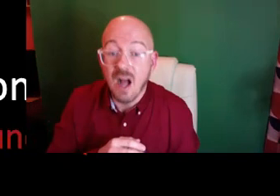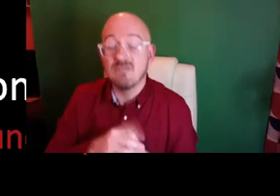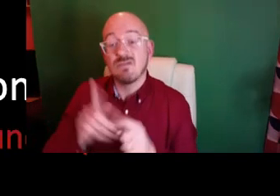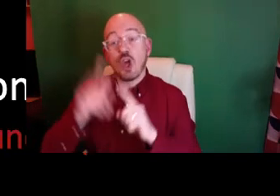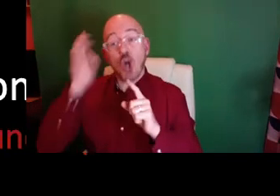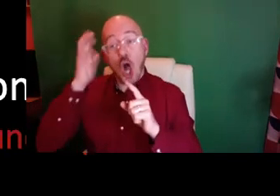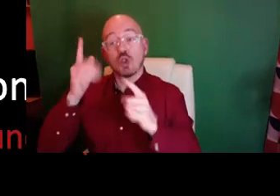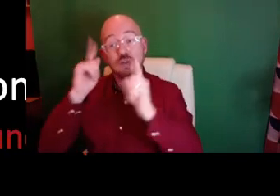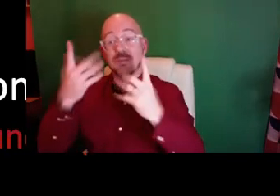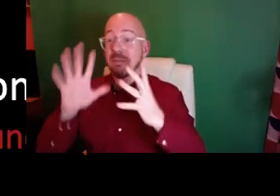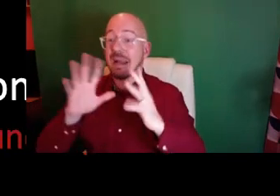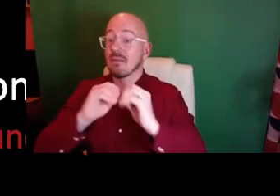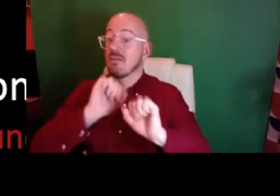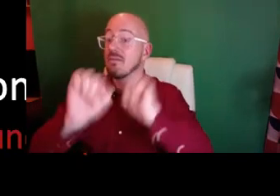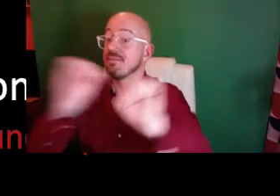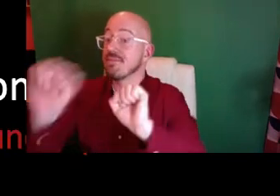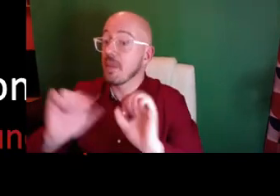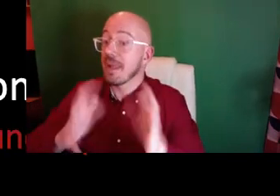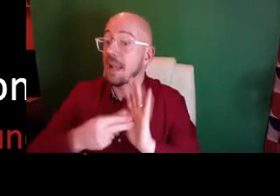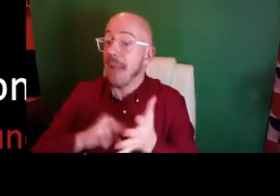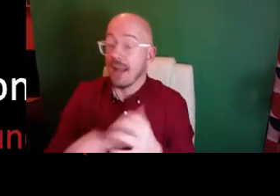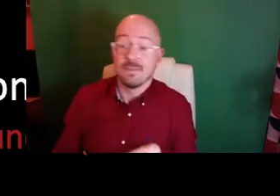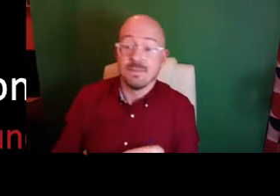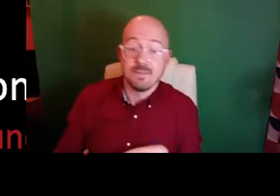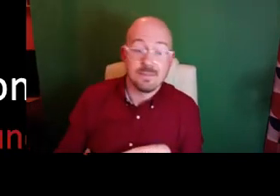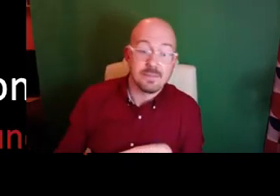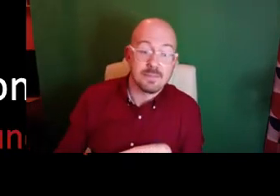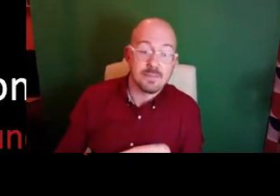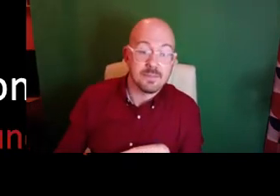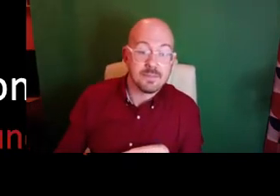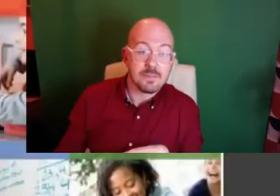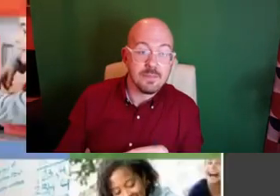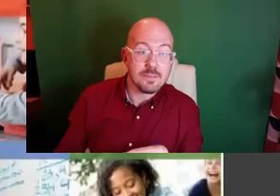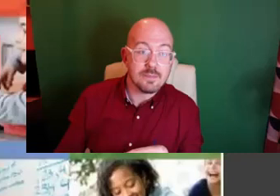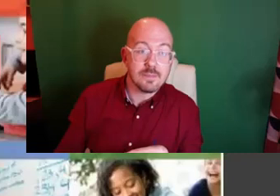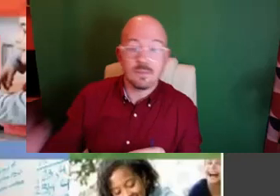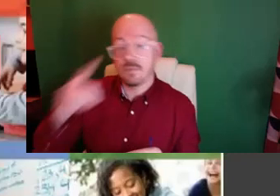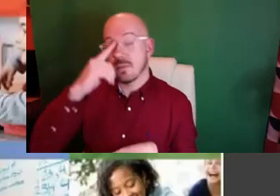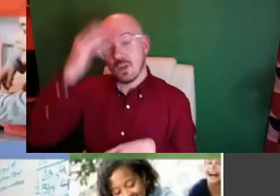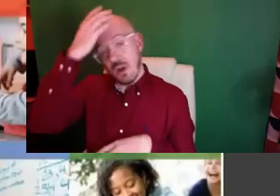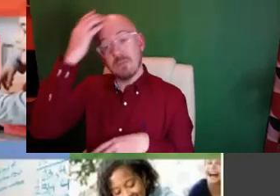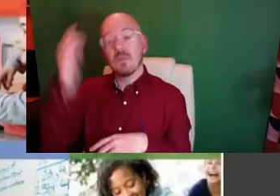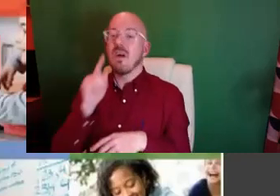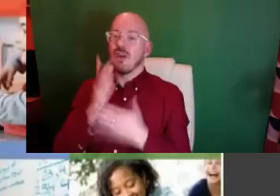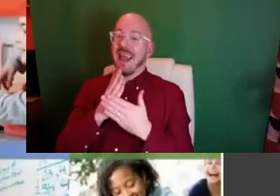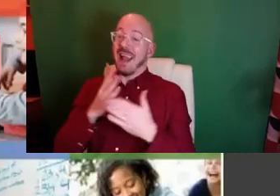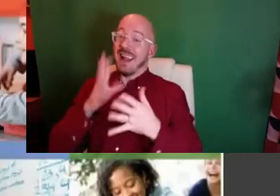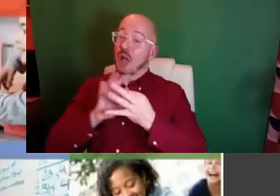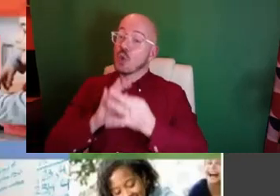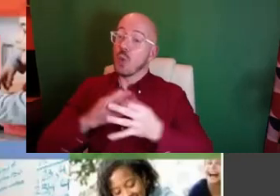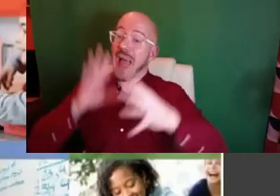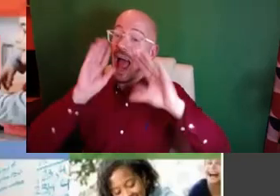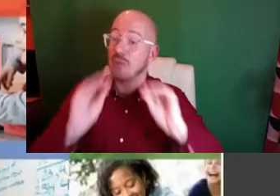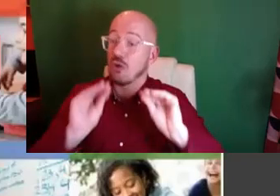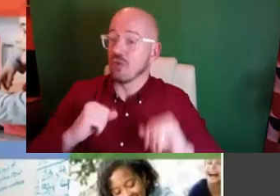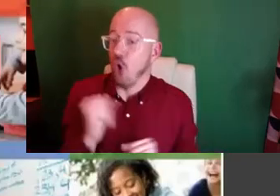as outlined here in this list, and Education Scotland has also led work with parents. So we have seen some significant achievements within the